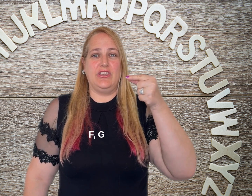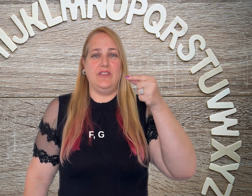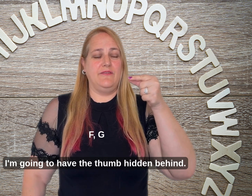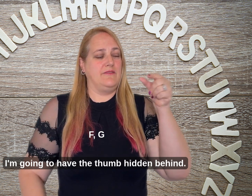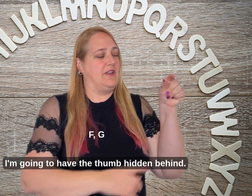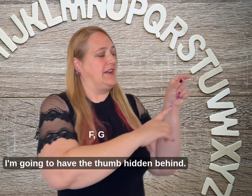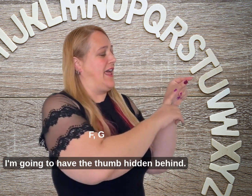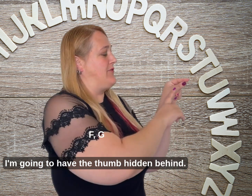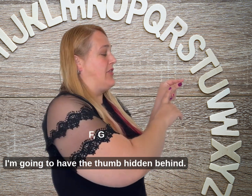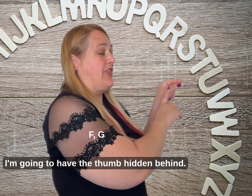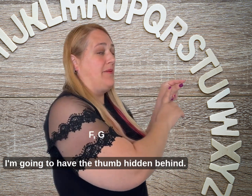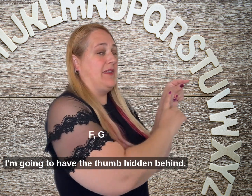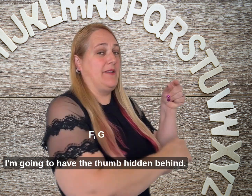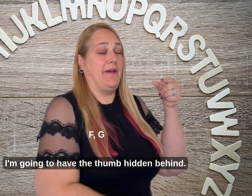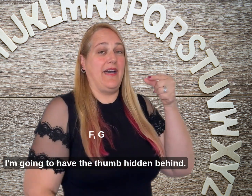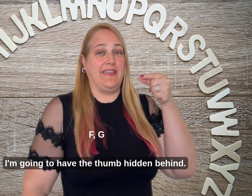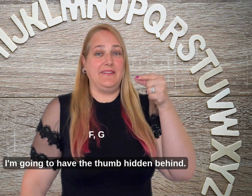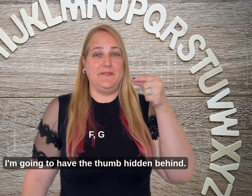G, I'm going to have the thumb hidden behind,